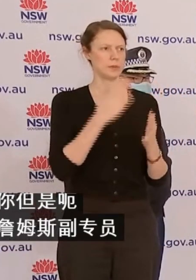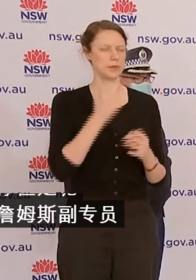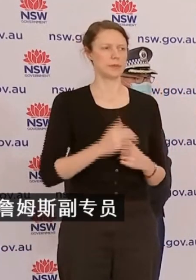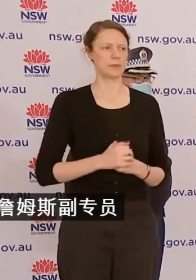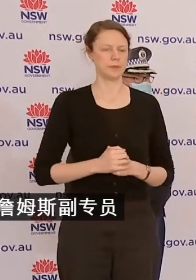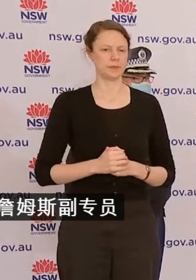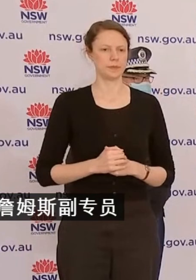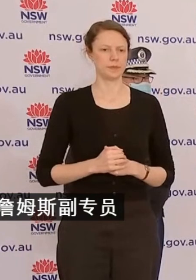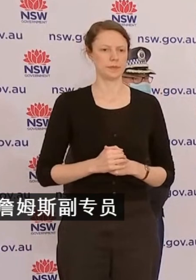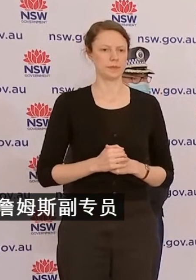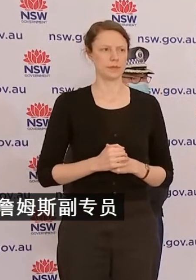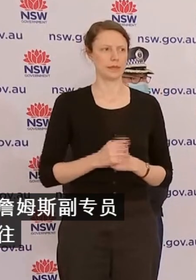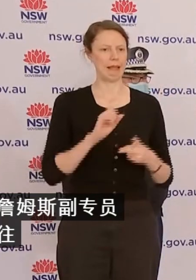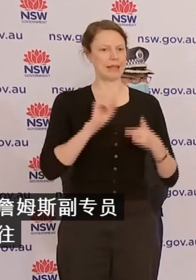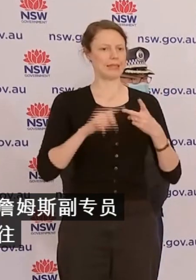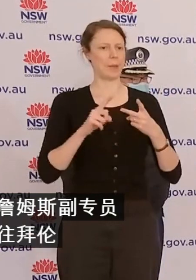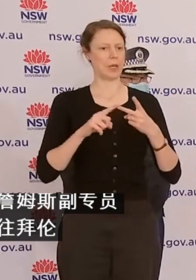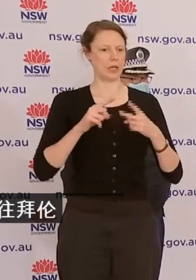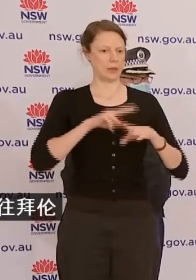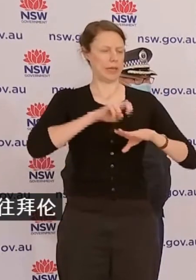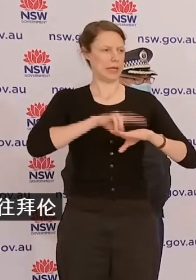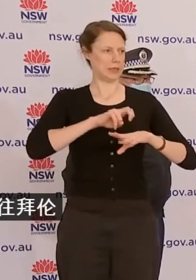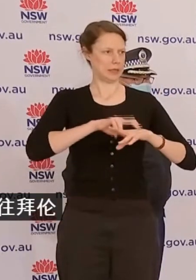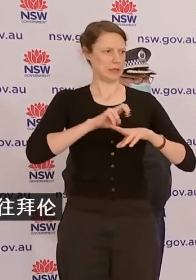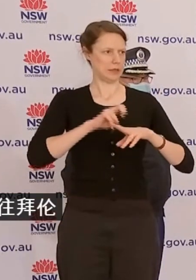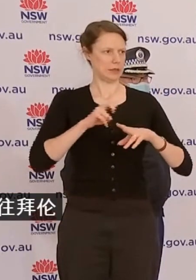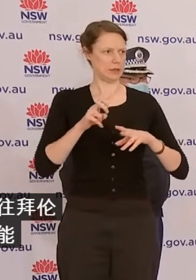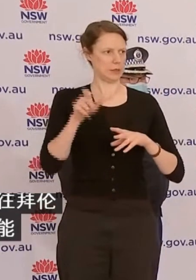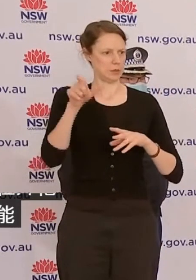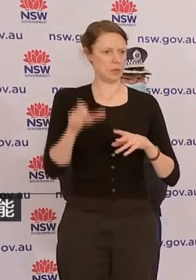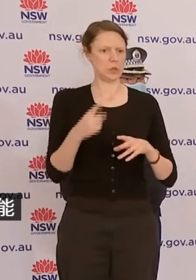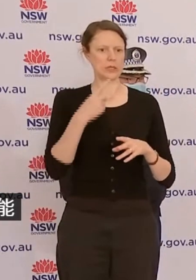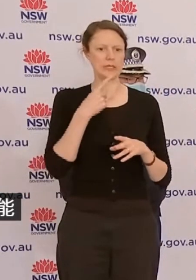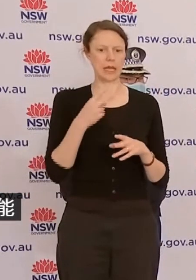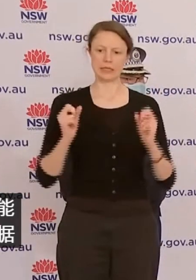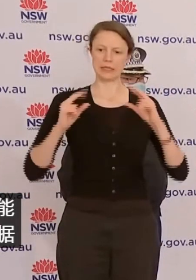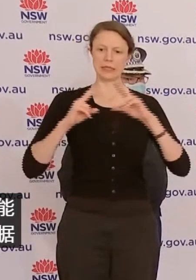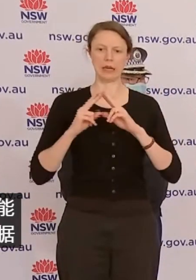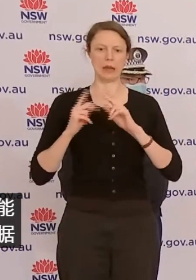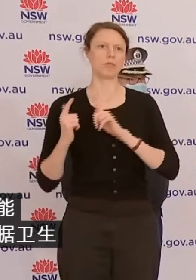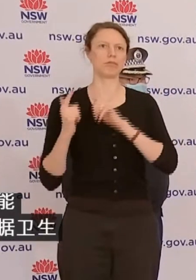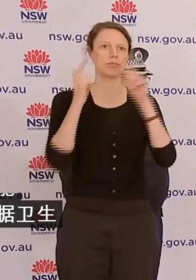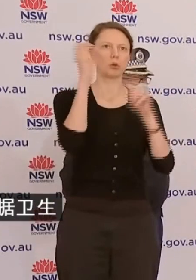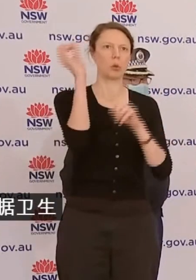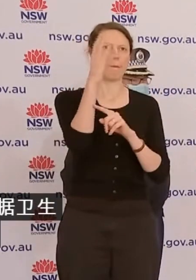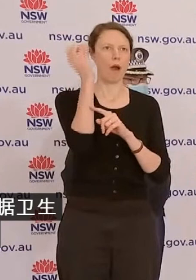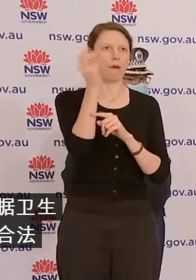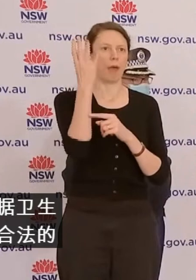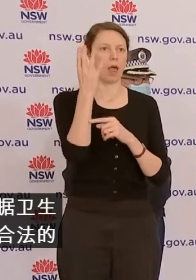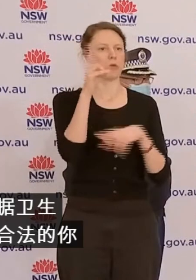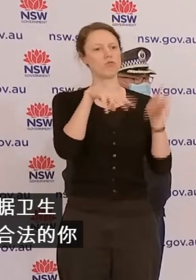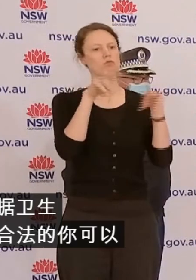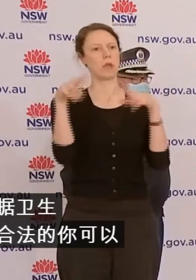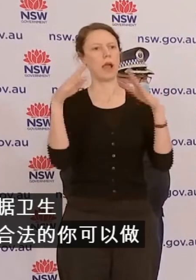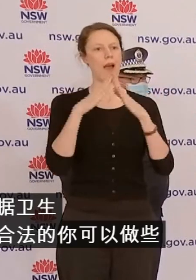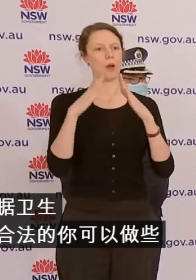Commissioner said travelling from Sydney to Byron to inspect property is probably not reasonable, but under the health orders, it's currently